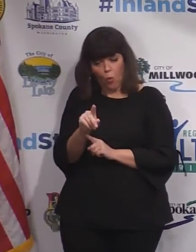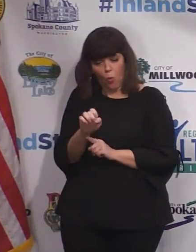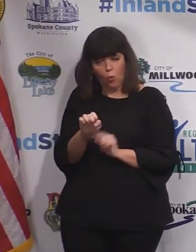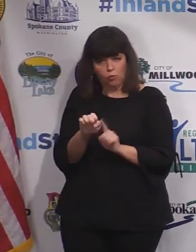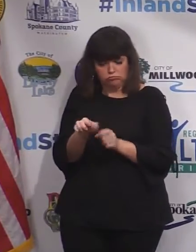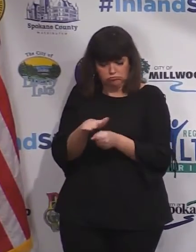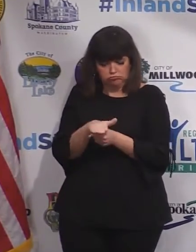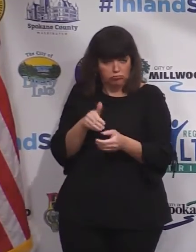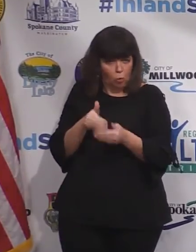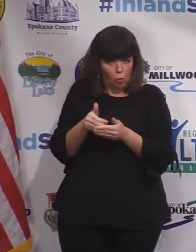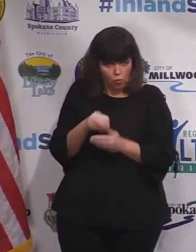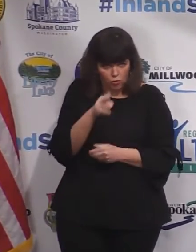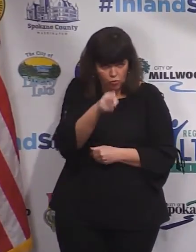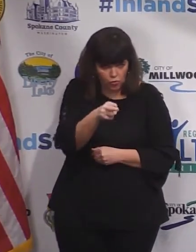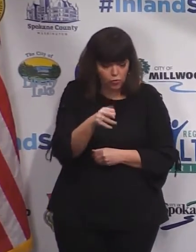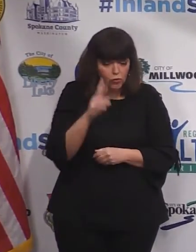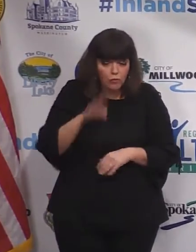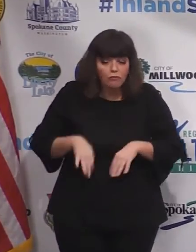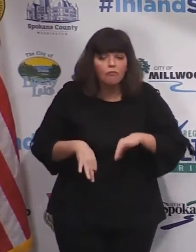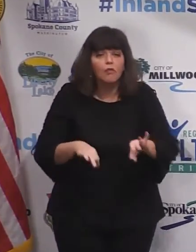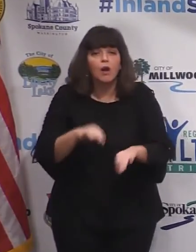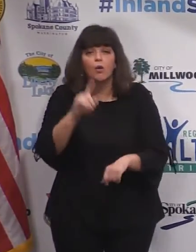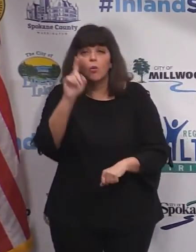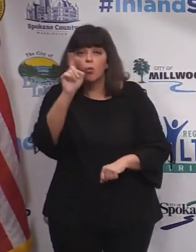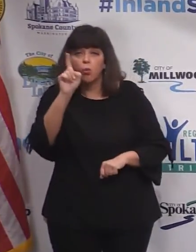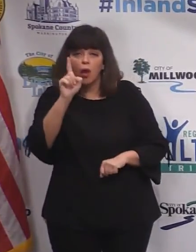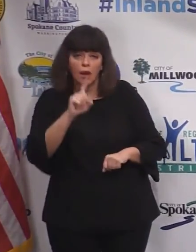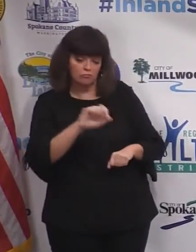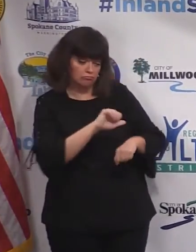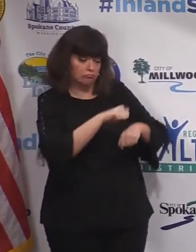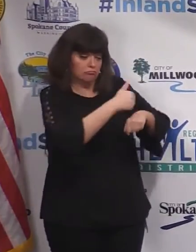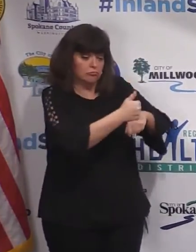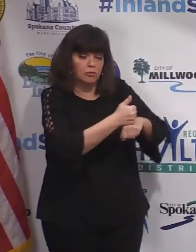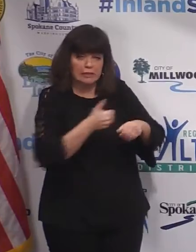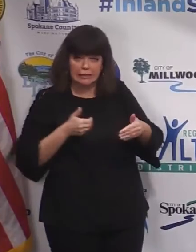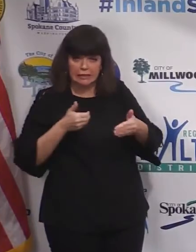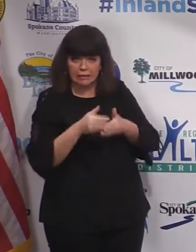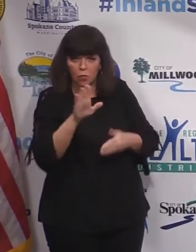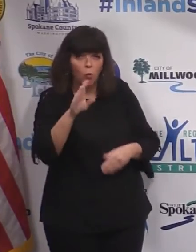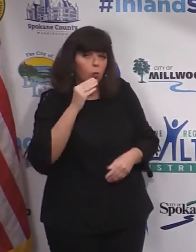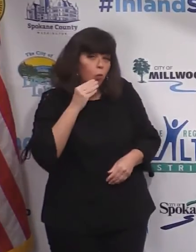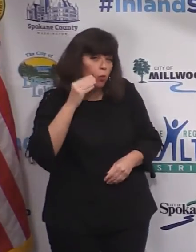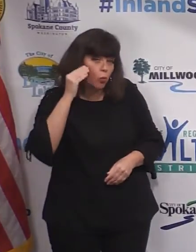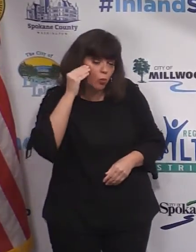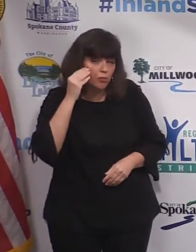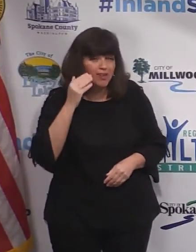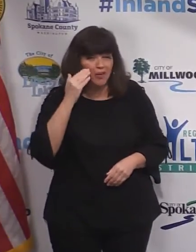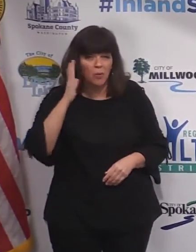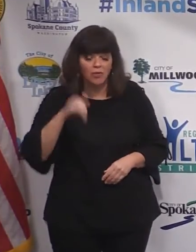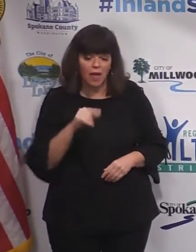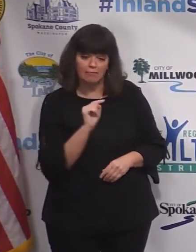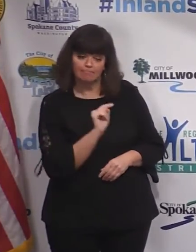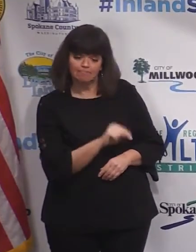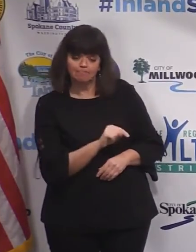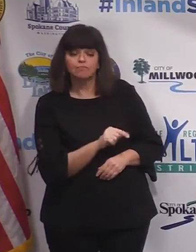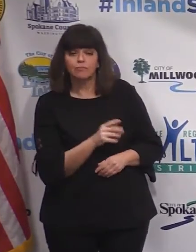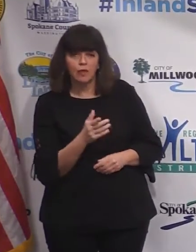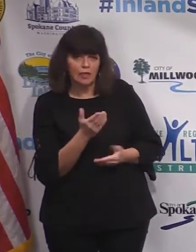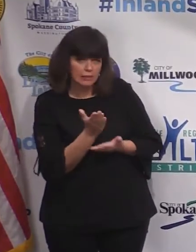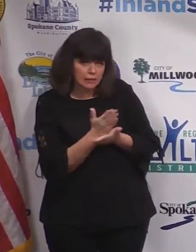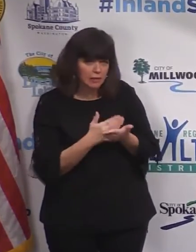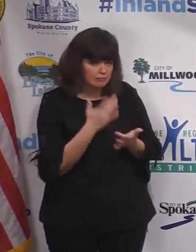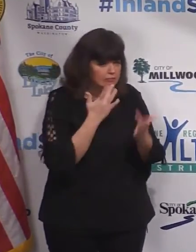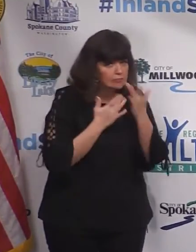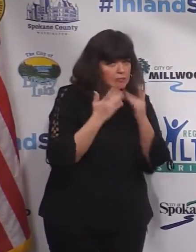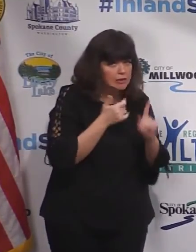that updated. It's very challenging with the number of pantries and with the changes that they're experiencing as their volunteer base shifts in response to the coronavirus. And